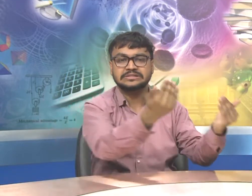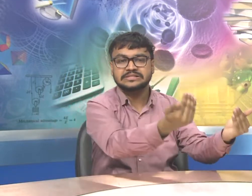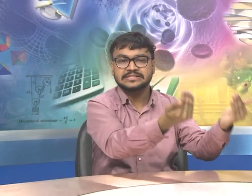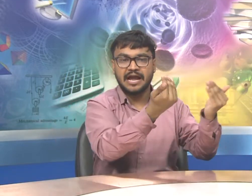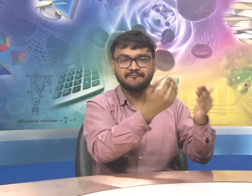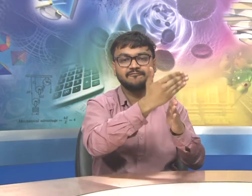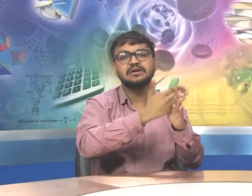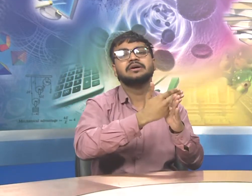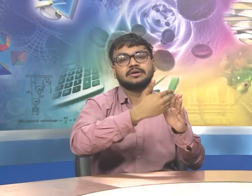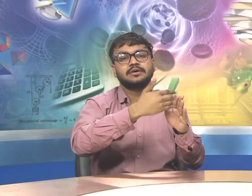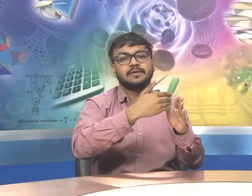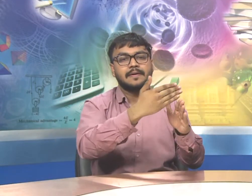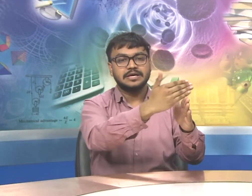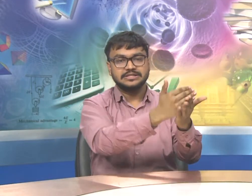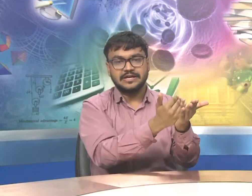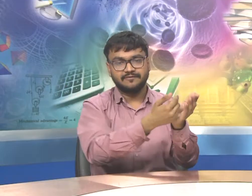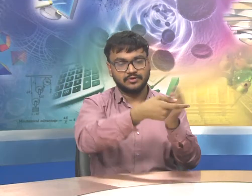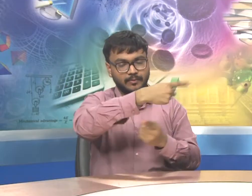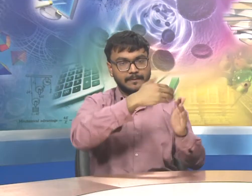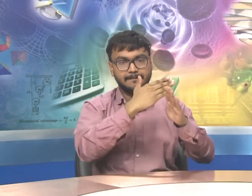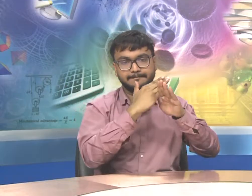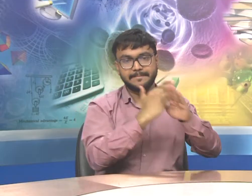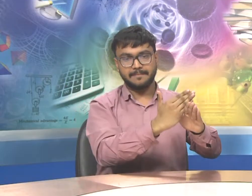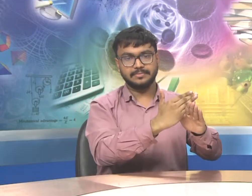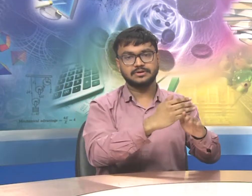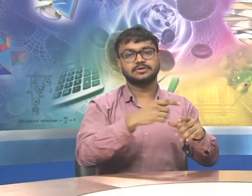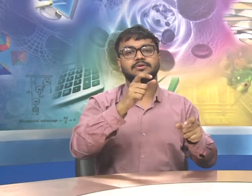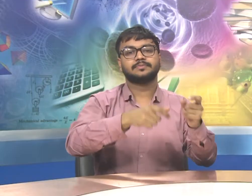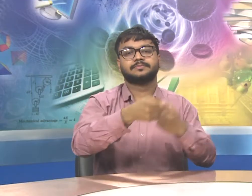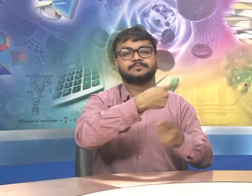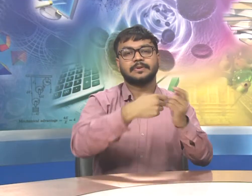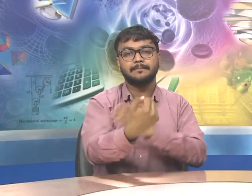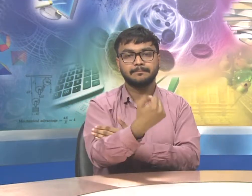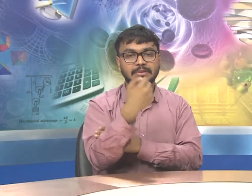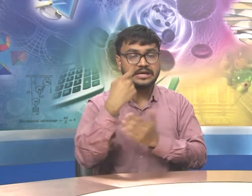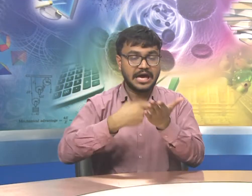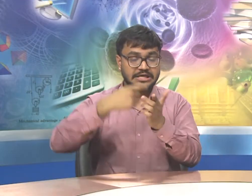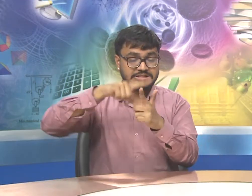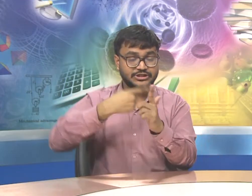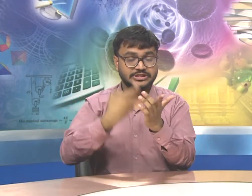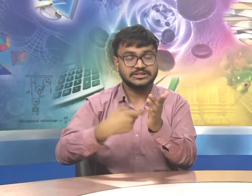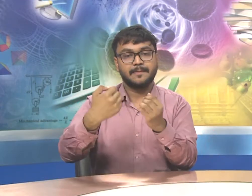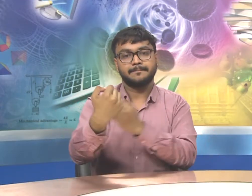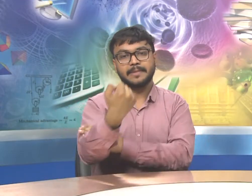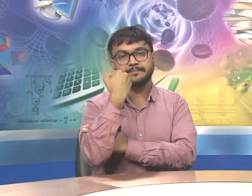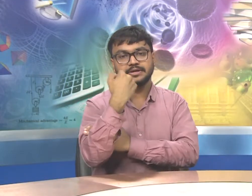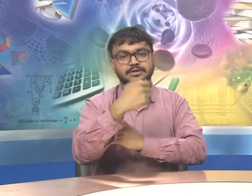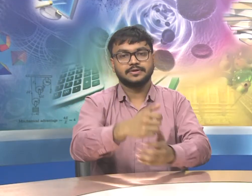The power of judicial review is an important guarantee of the rights of the